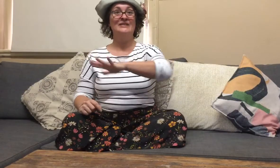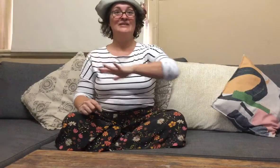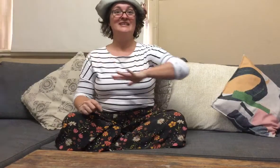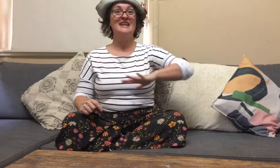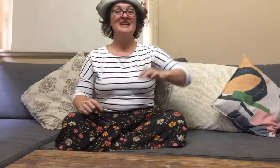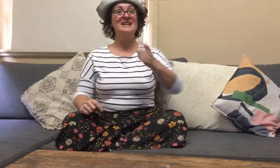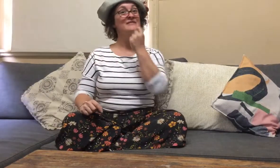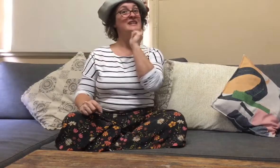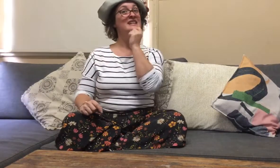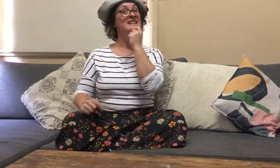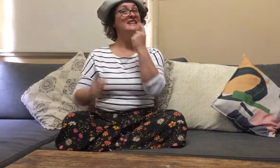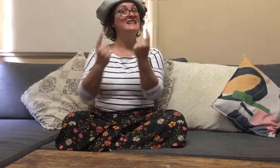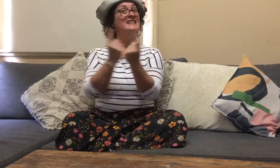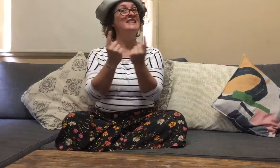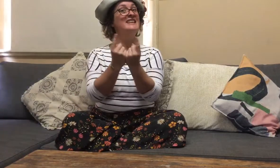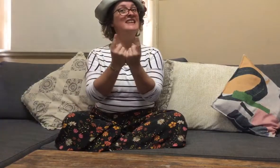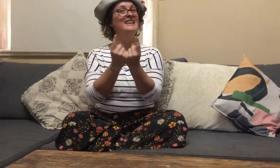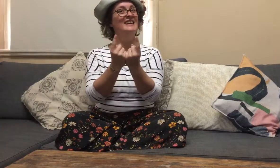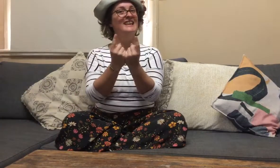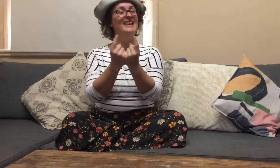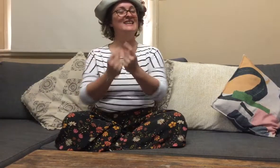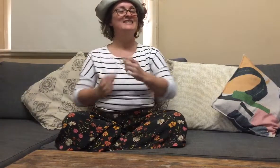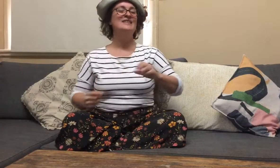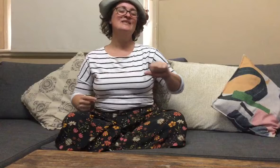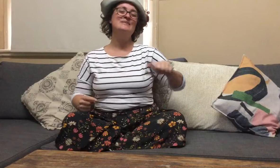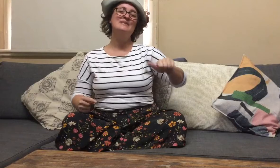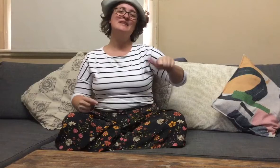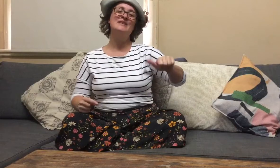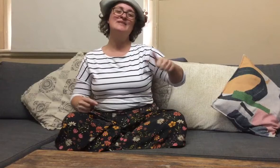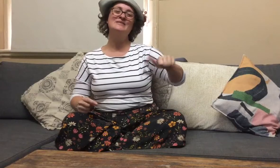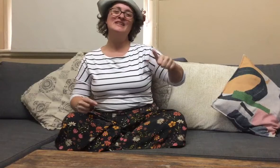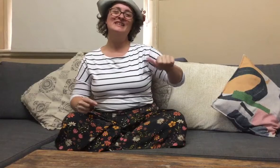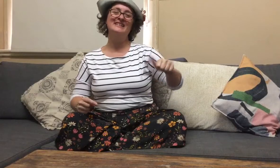because every little thing is gonna be alright.